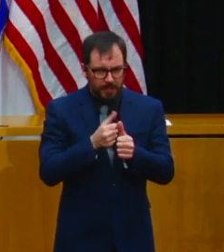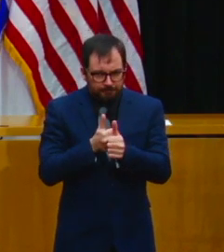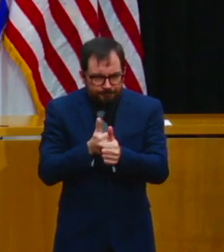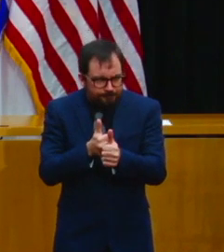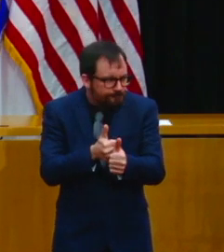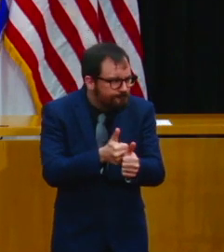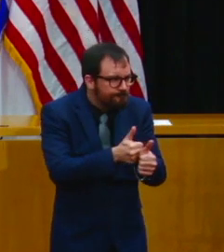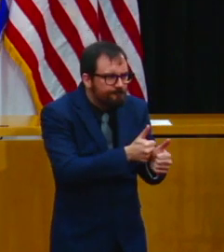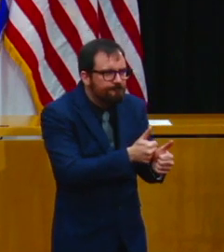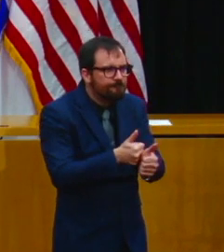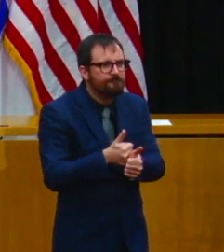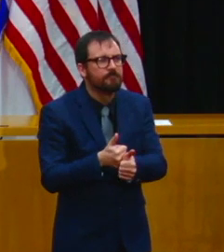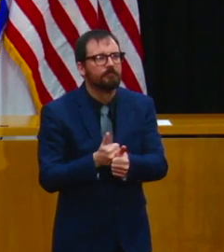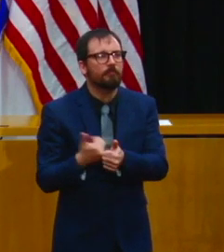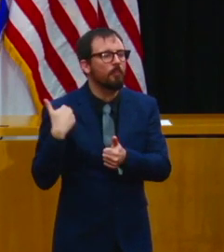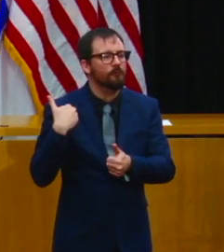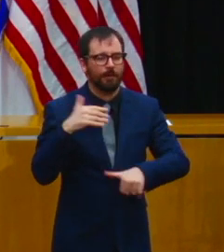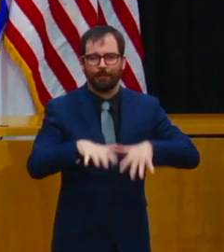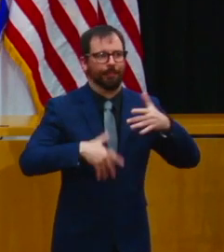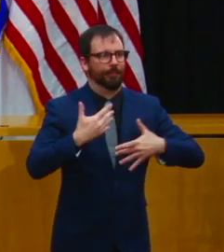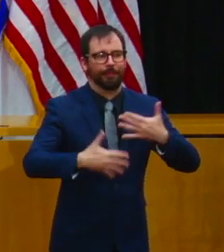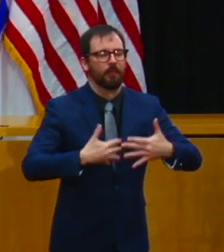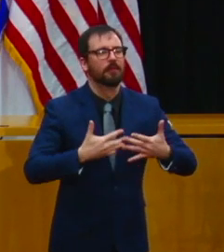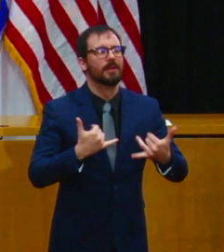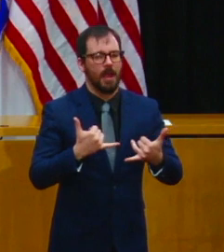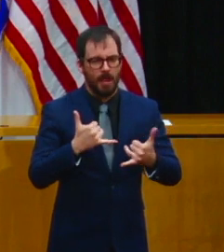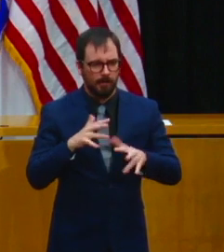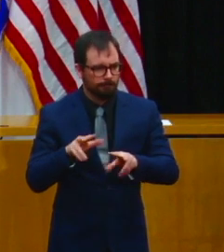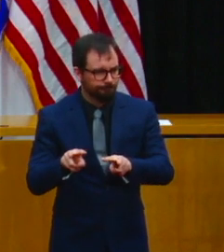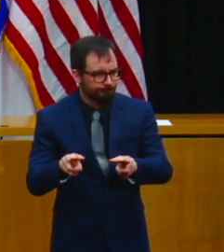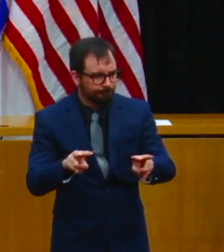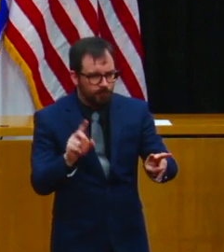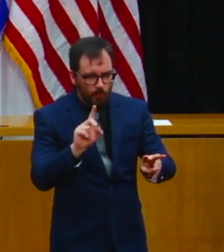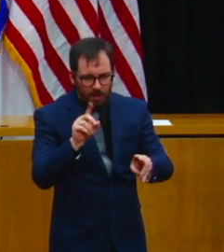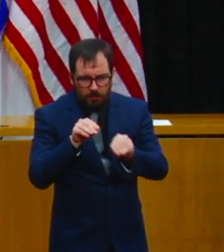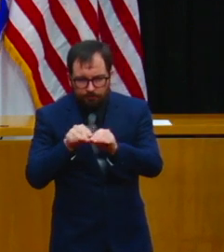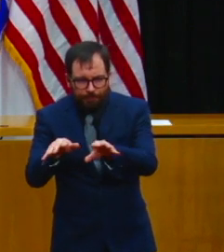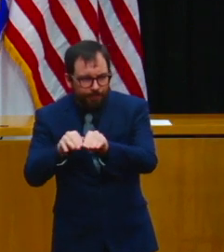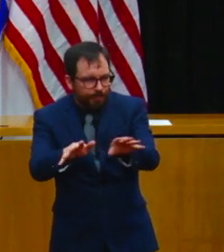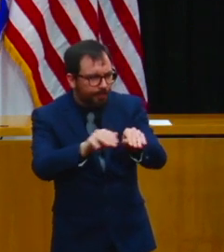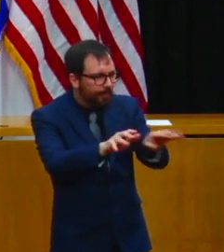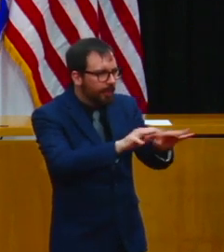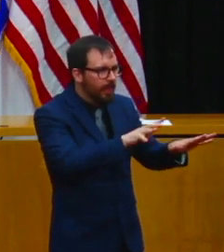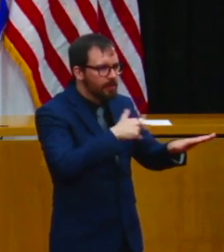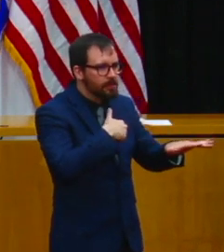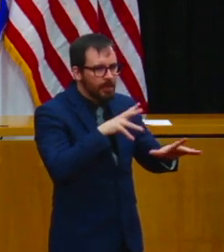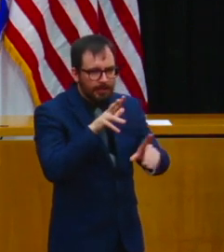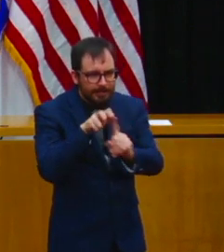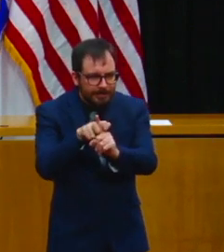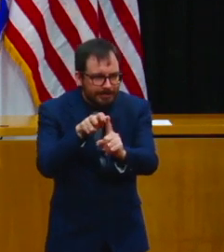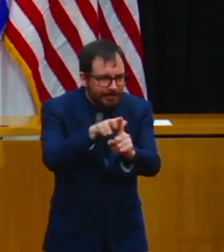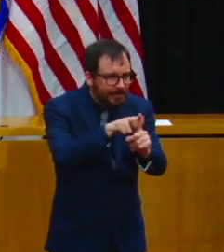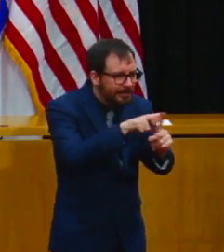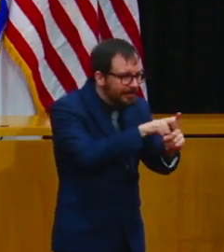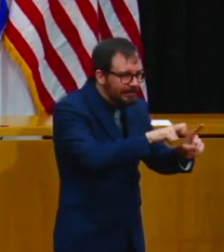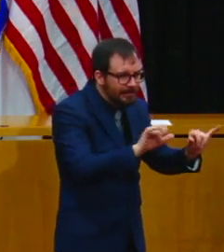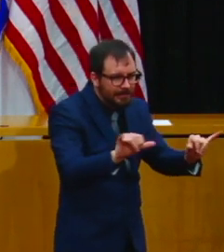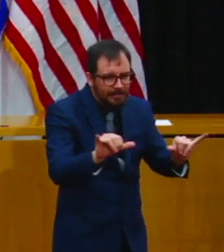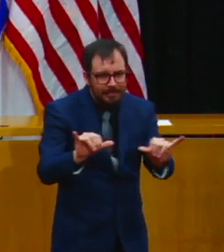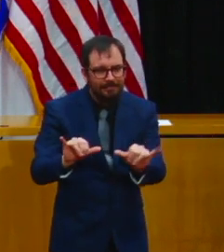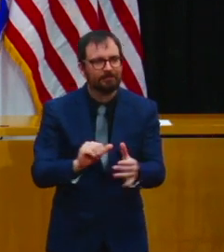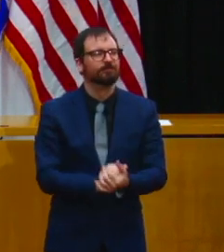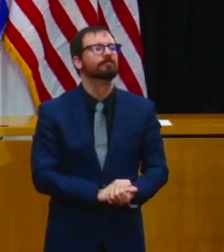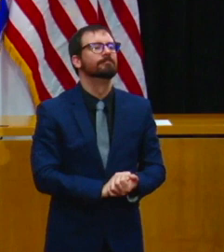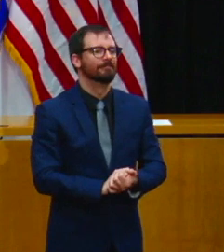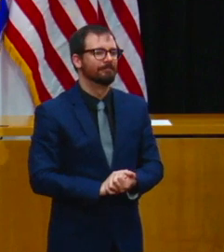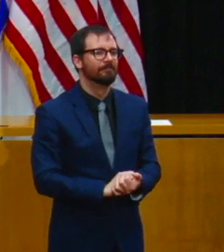has spread, it is for every individual who is positive and the contacts around them, and then the contacts around